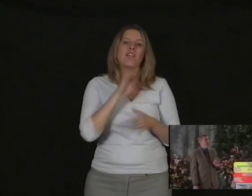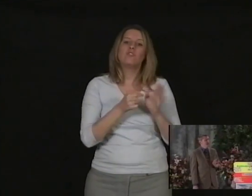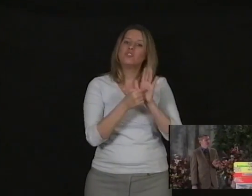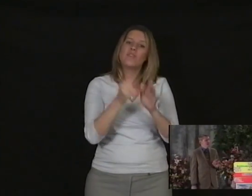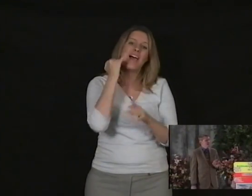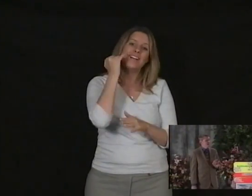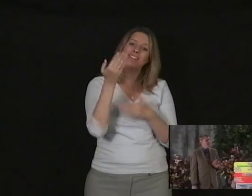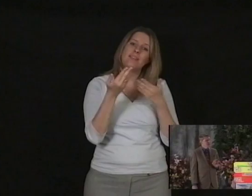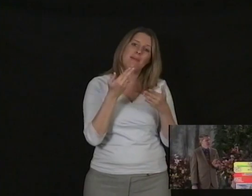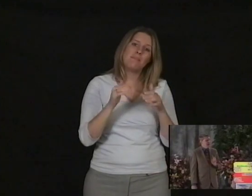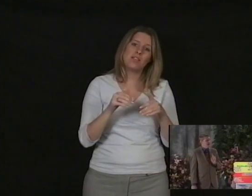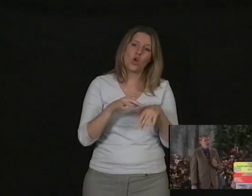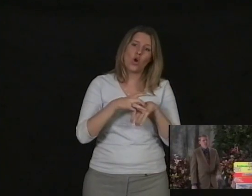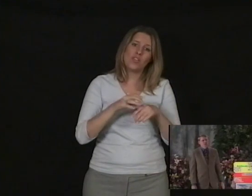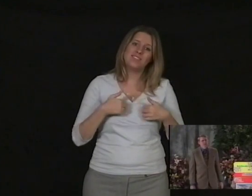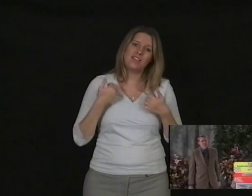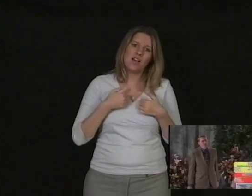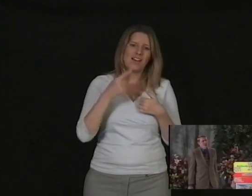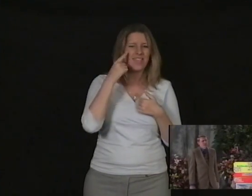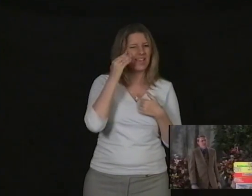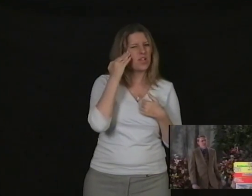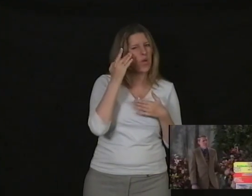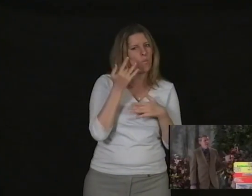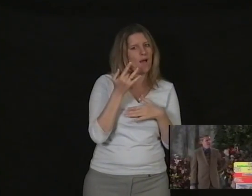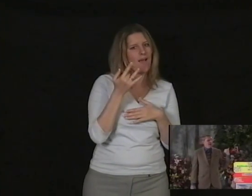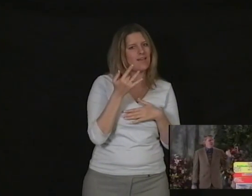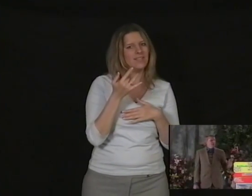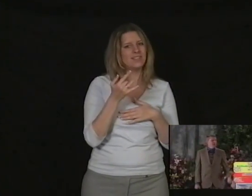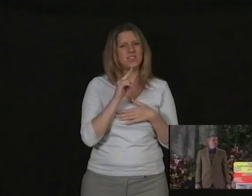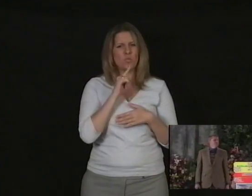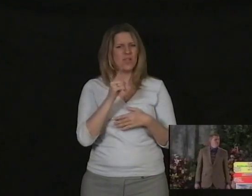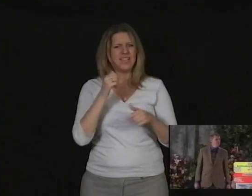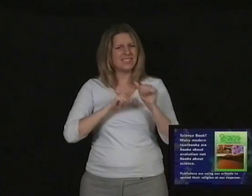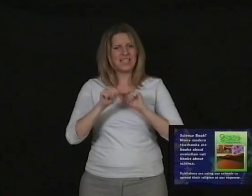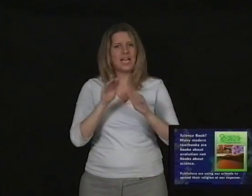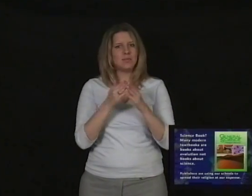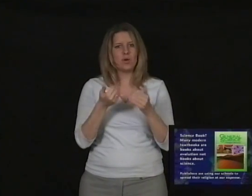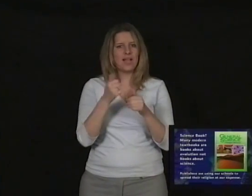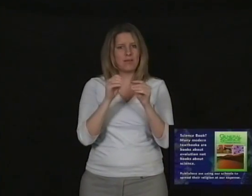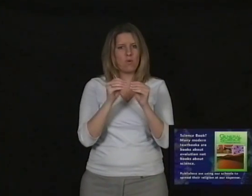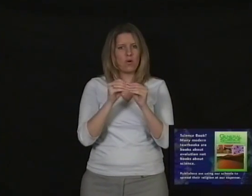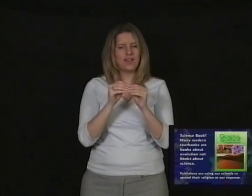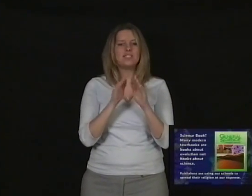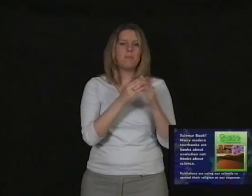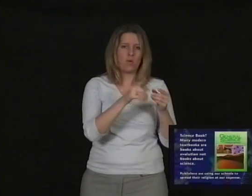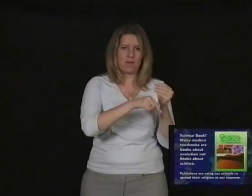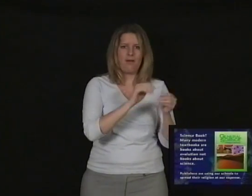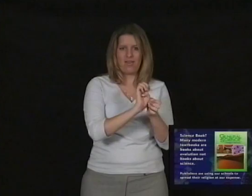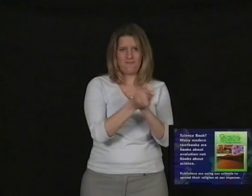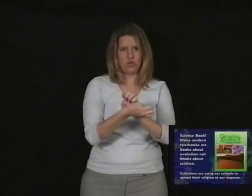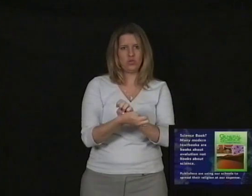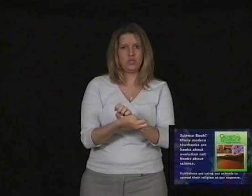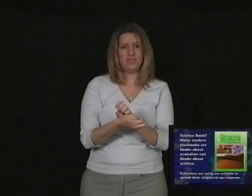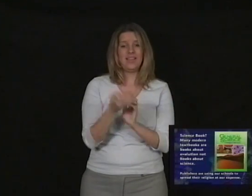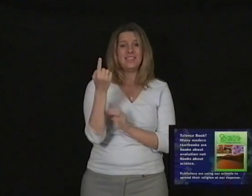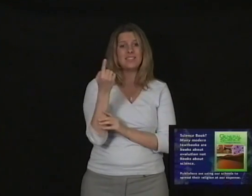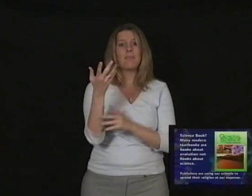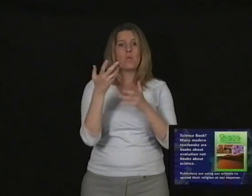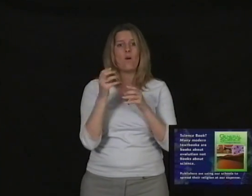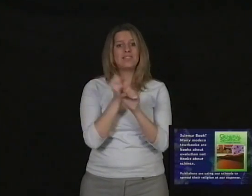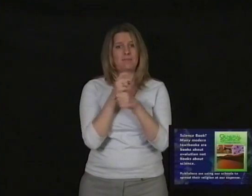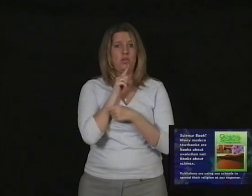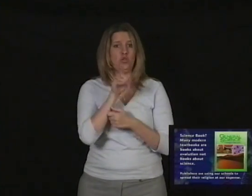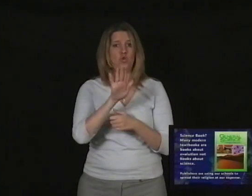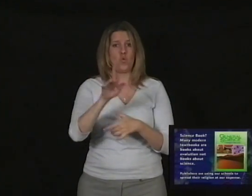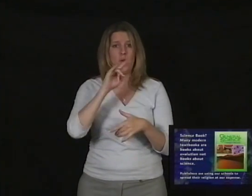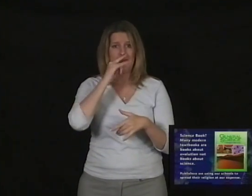that the earth might be young. I think I know why. This isn't really a science book anymore. It's a book about evolution. Somebody wants to make sure